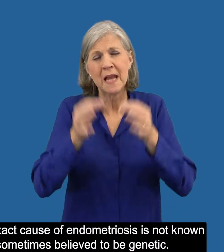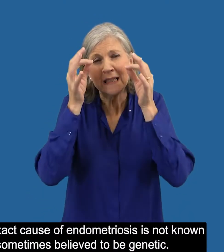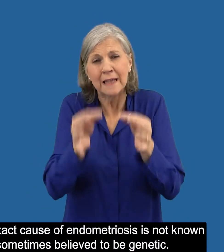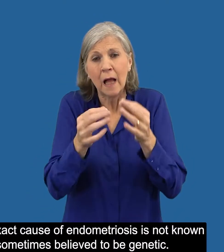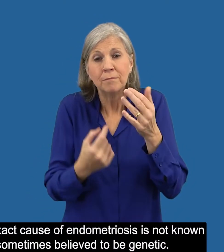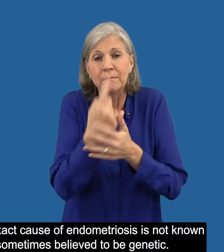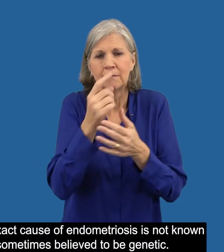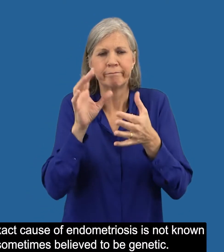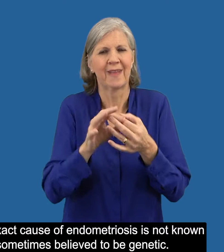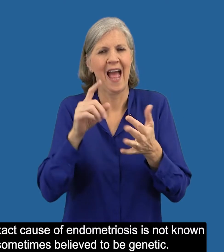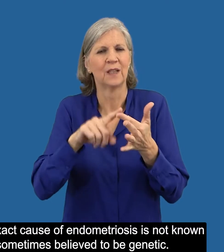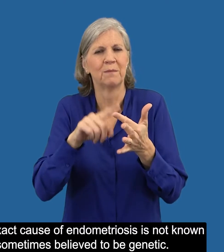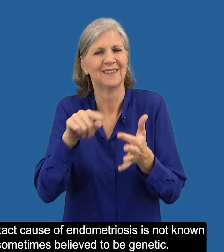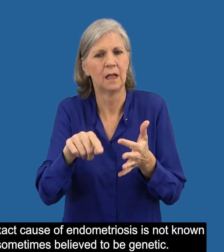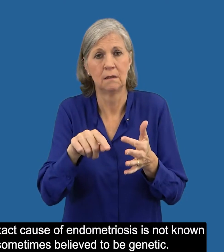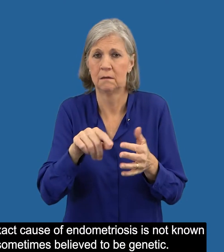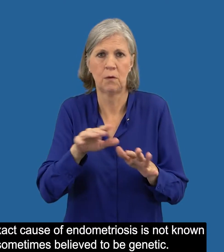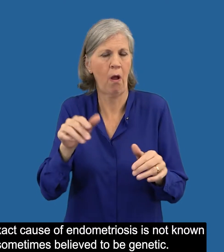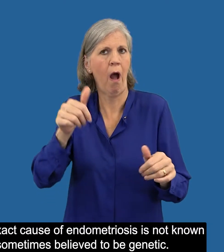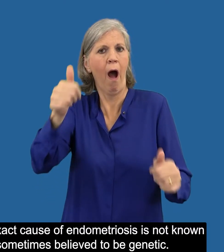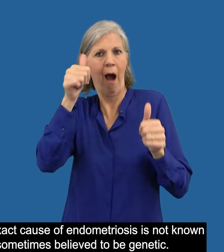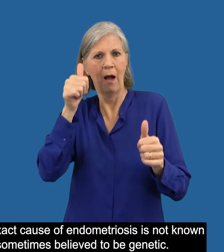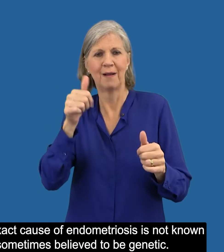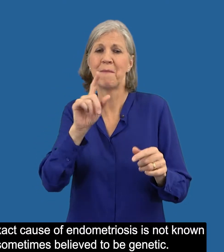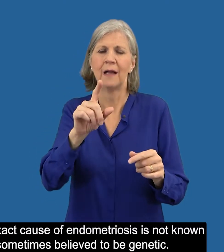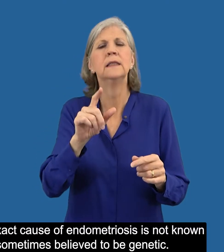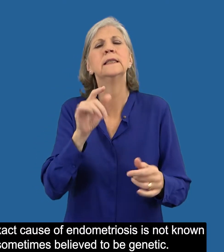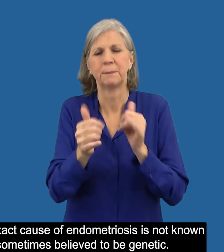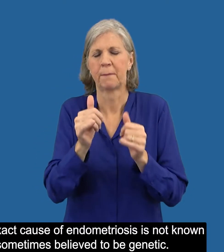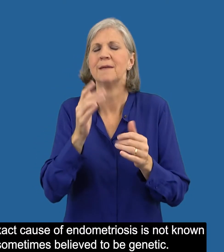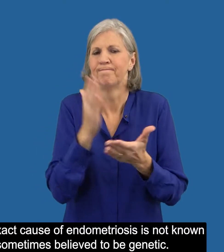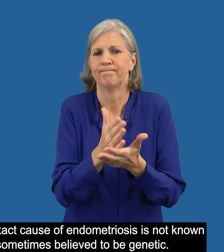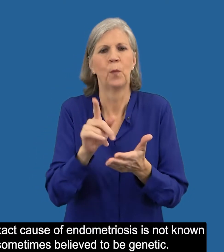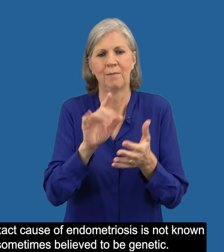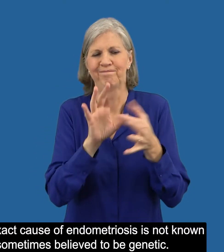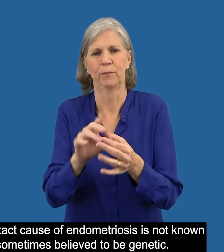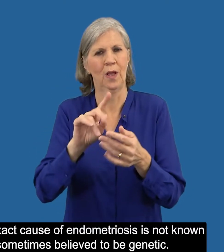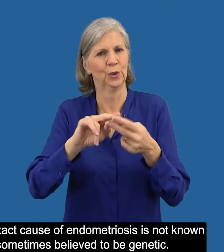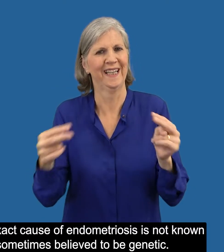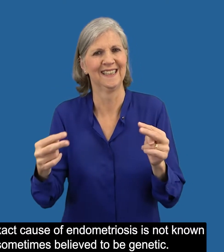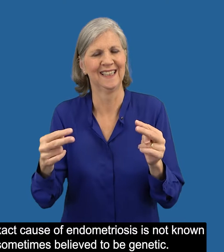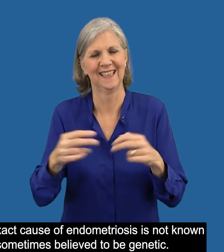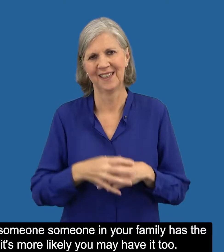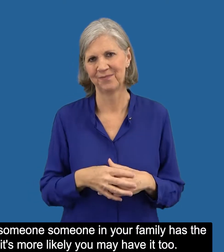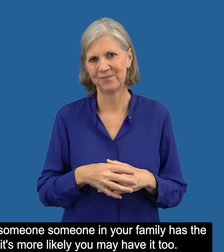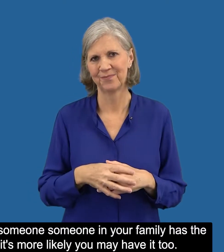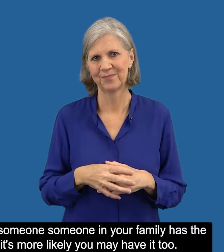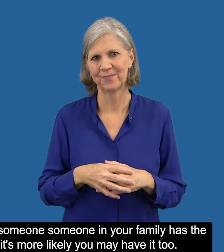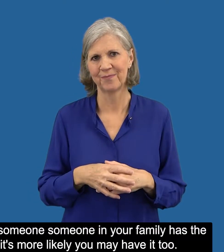Causes. The exact cause of endometriosis is not known, but it is sometimes believed to be genetic. That means if someone